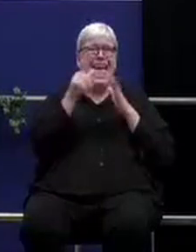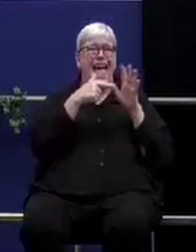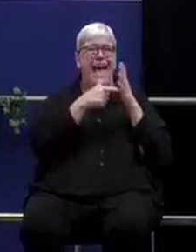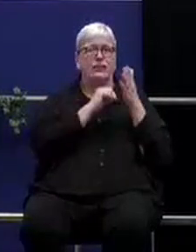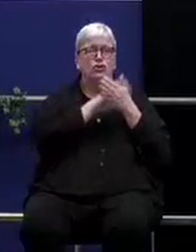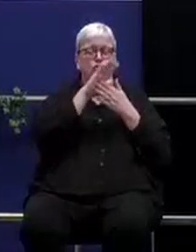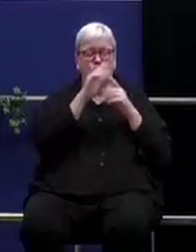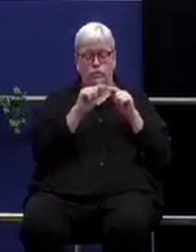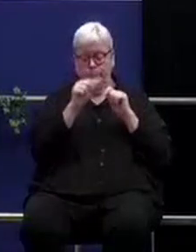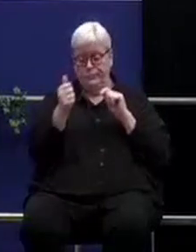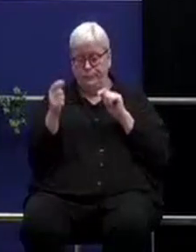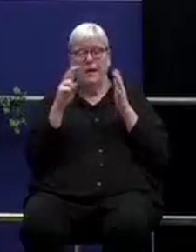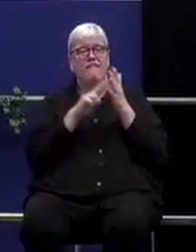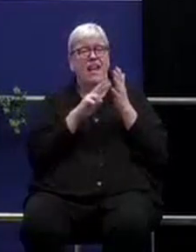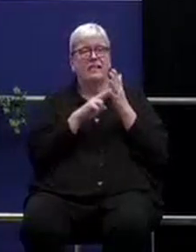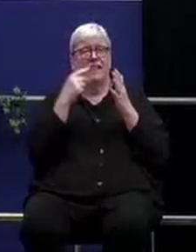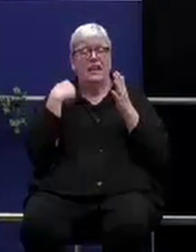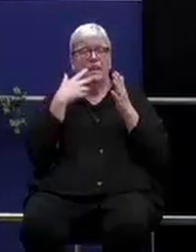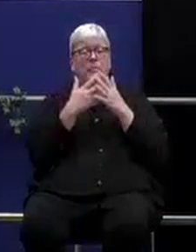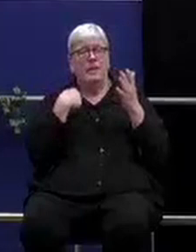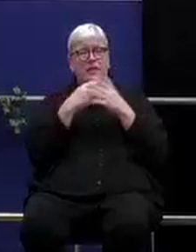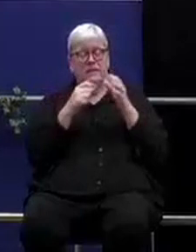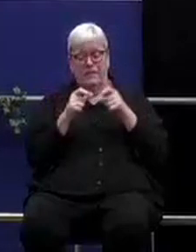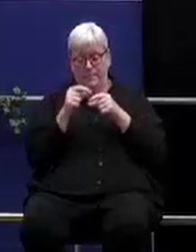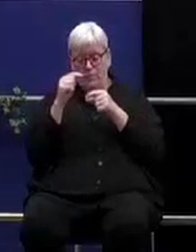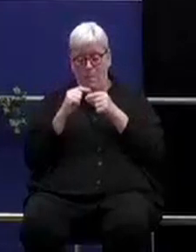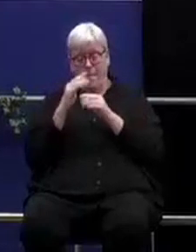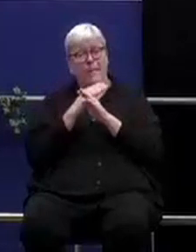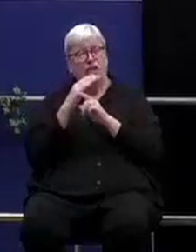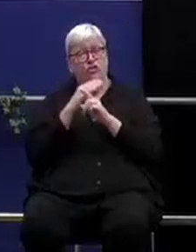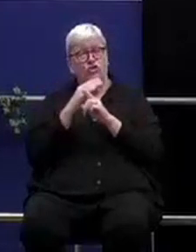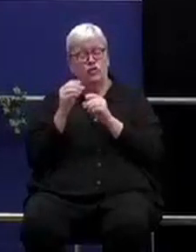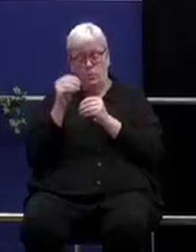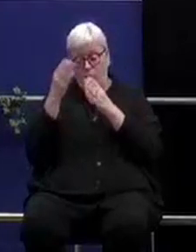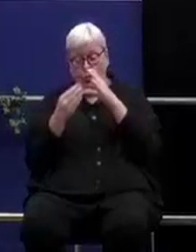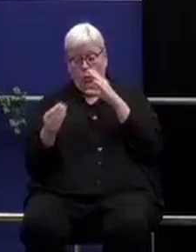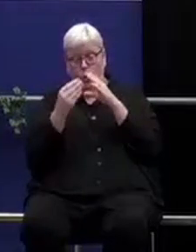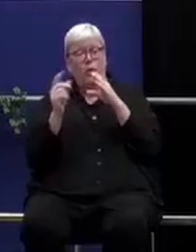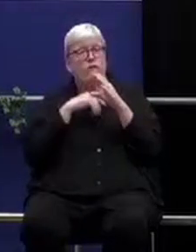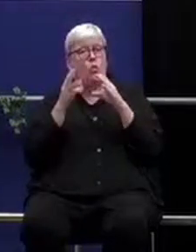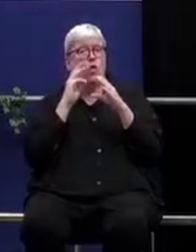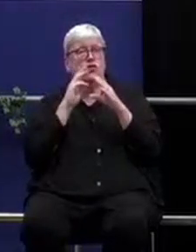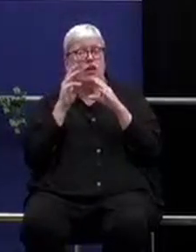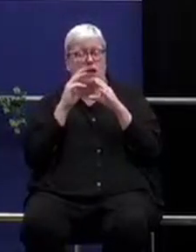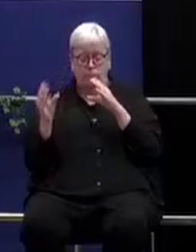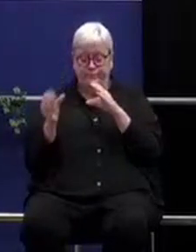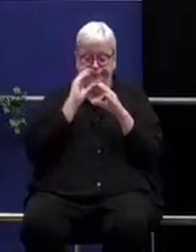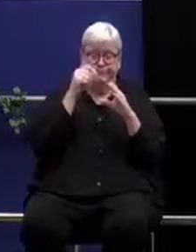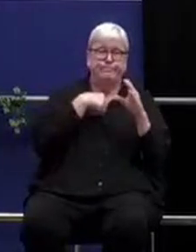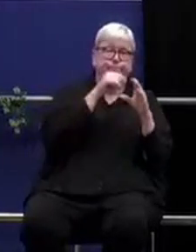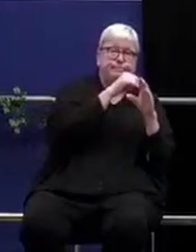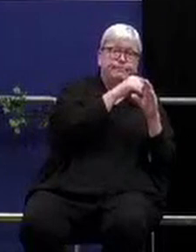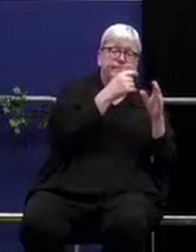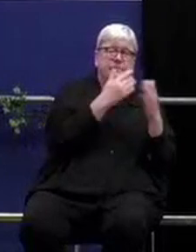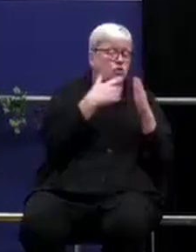Beside it, Valentine had left a stack of plastic measuring cups and paper cones for water. I liked the fact that for most of the time, I didn't